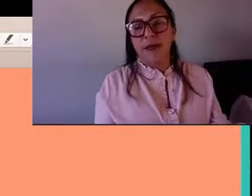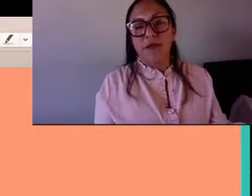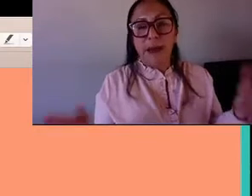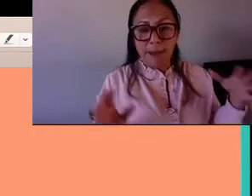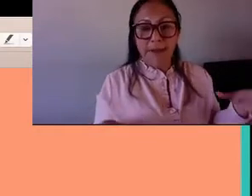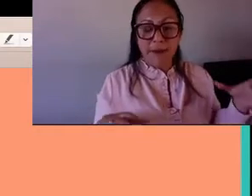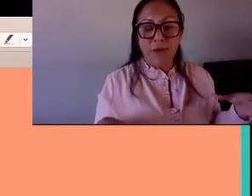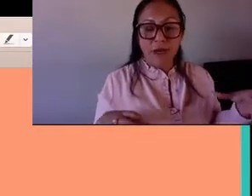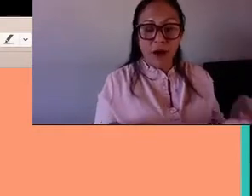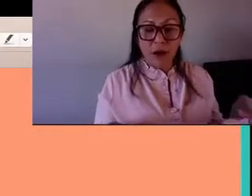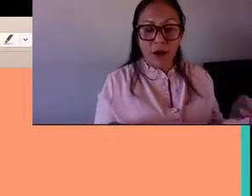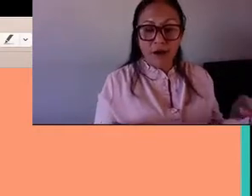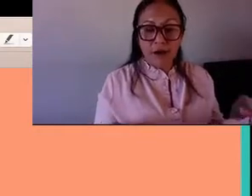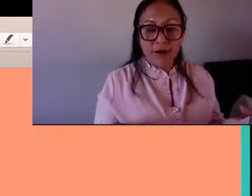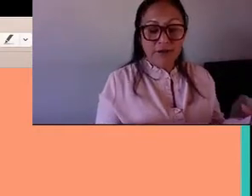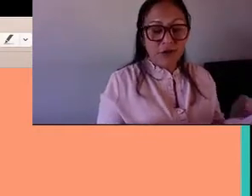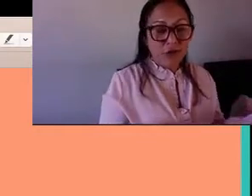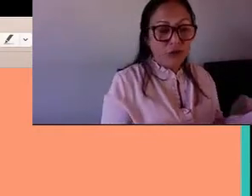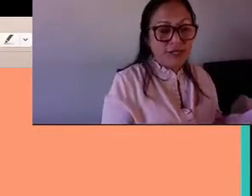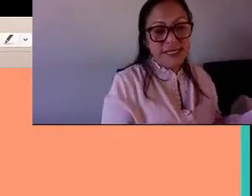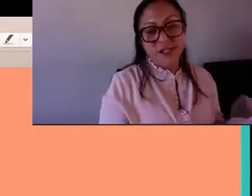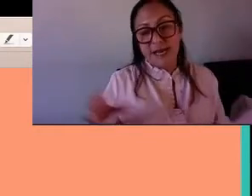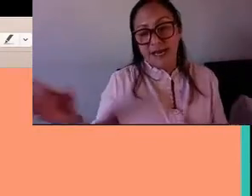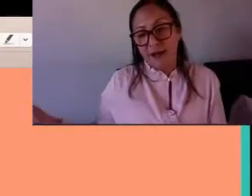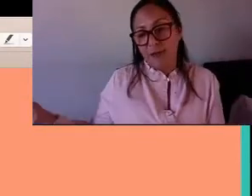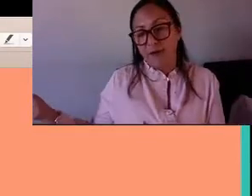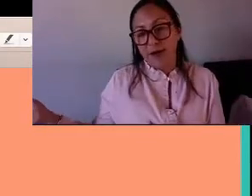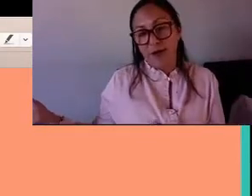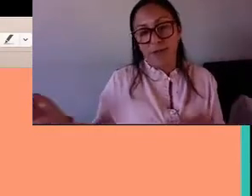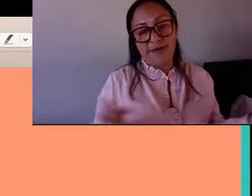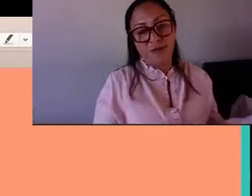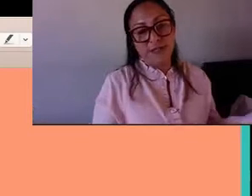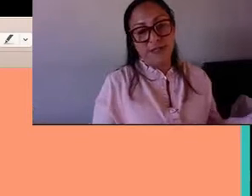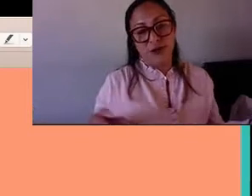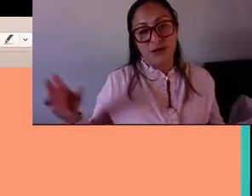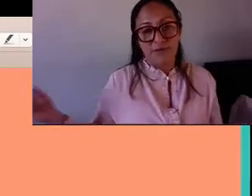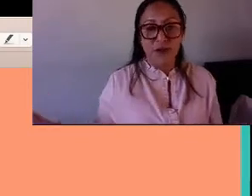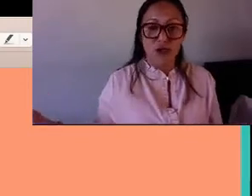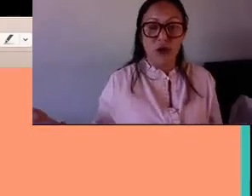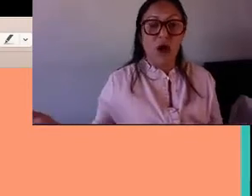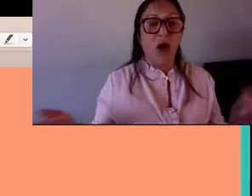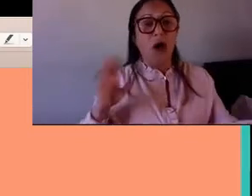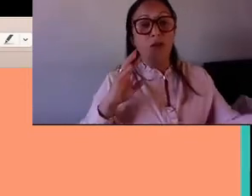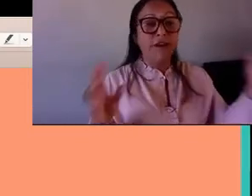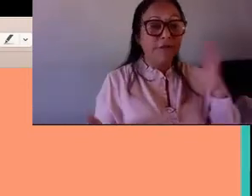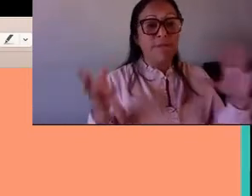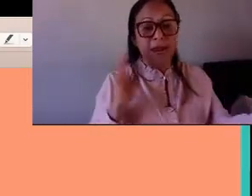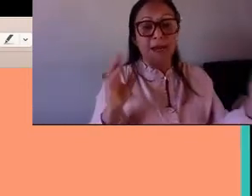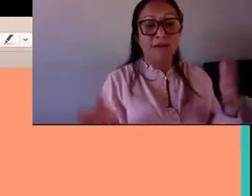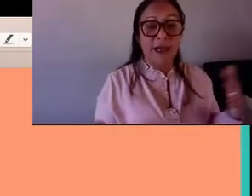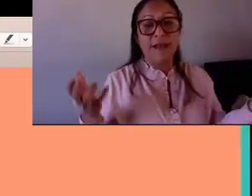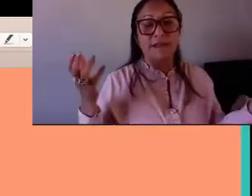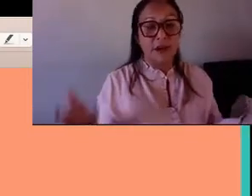Um, that might be really hard to teach a daycare provider, a preschool teacher in the future, all the different